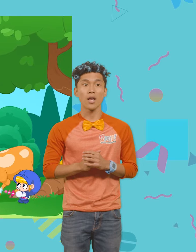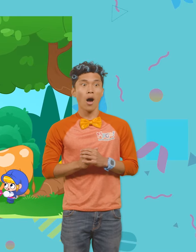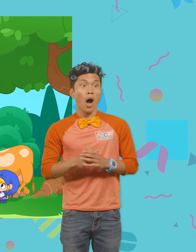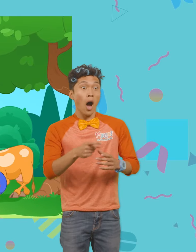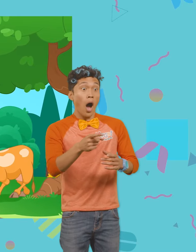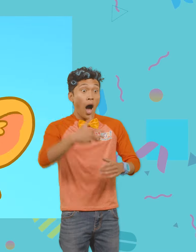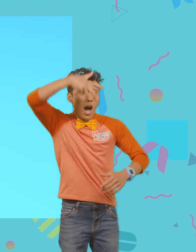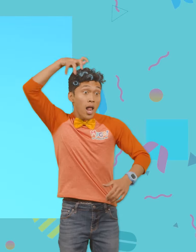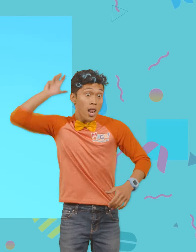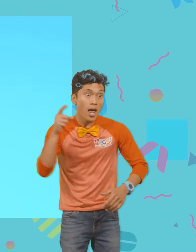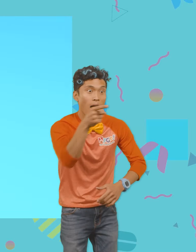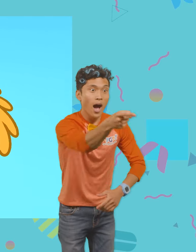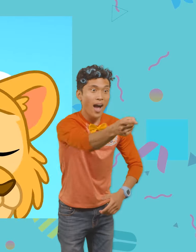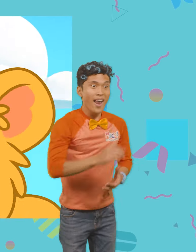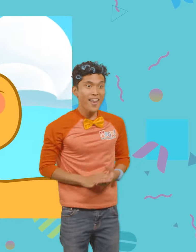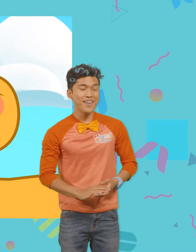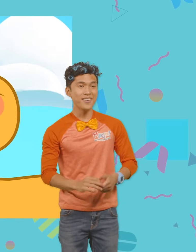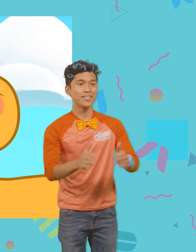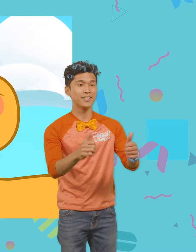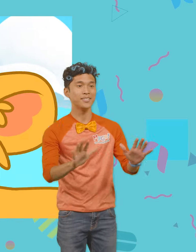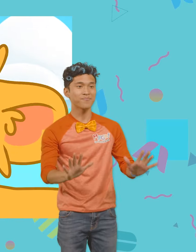There you are, lion.